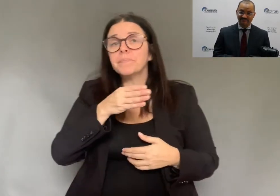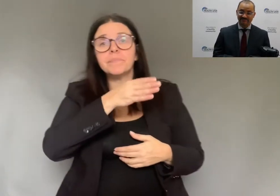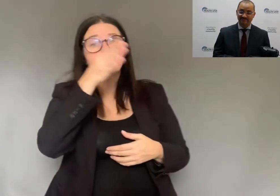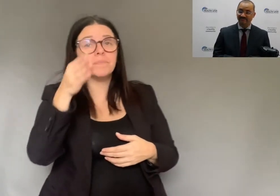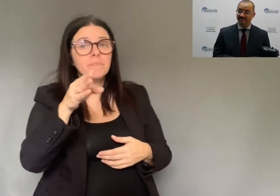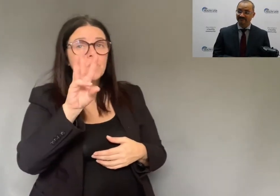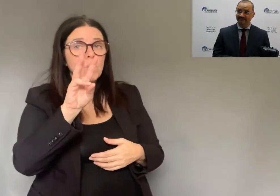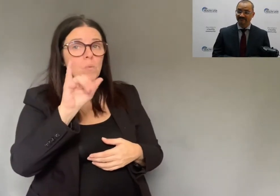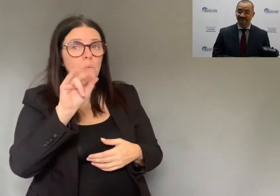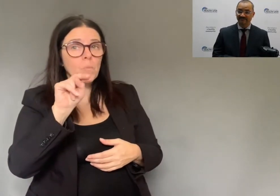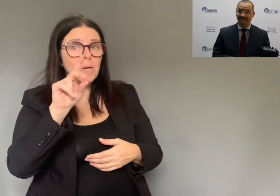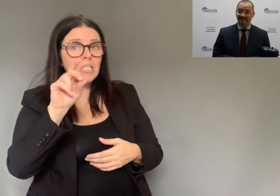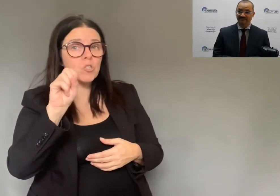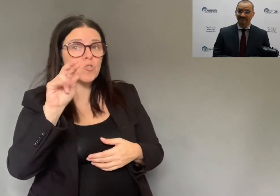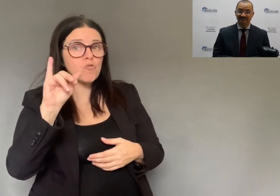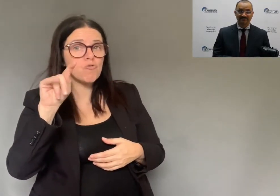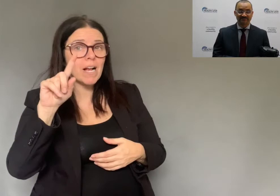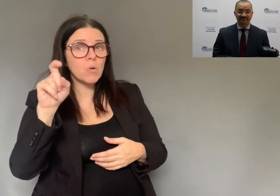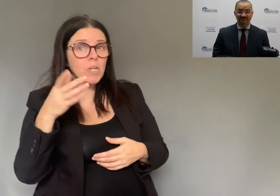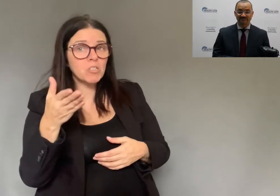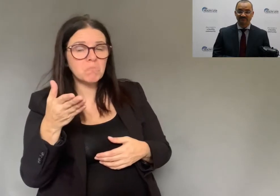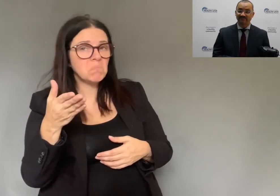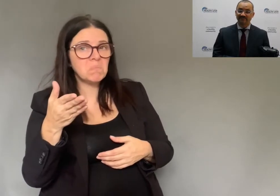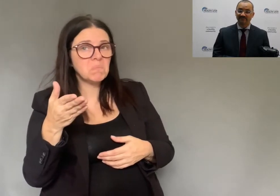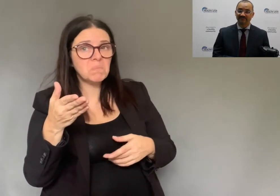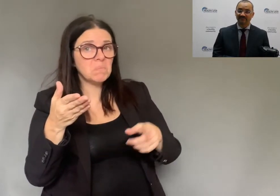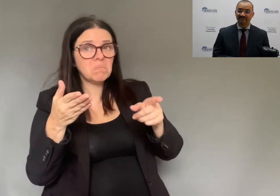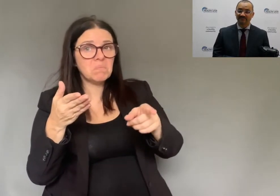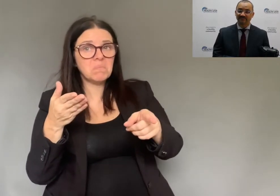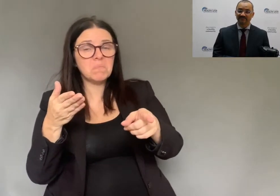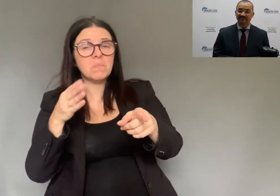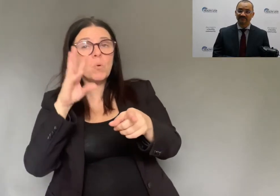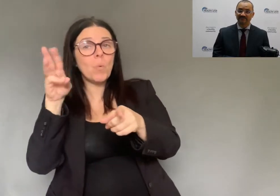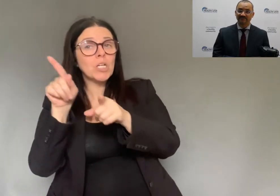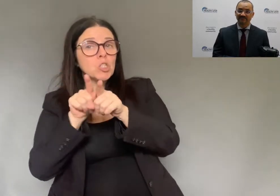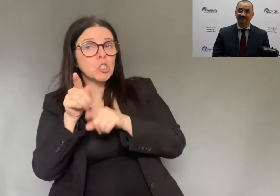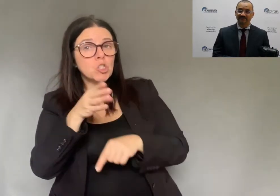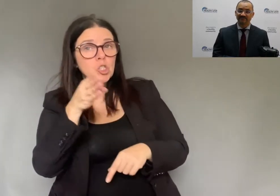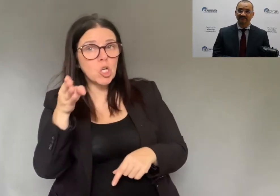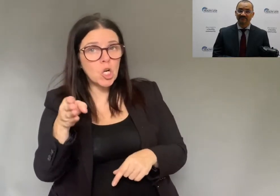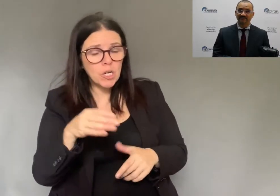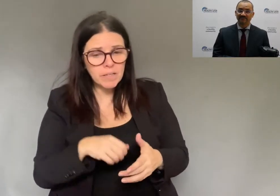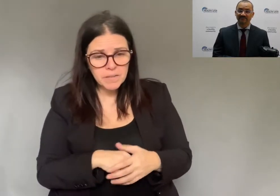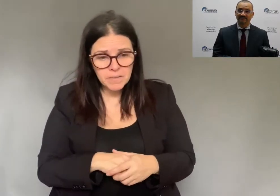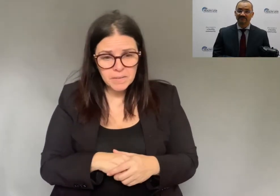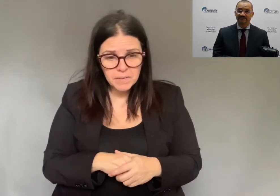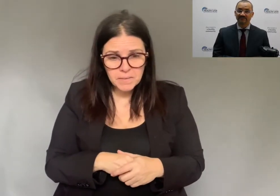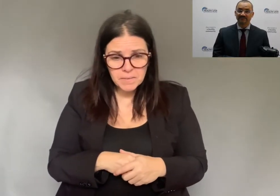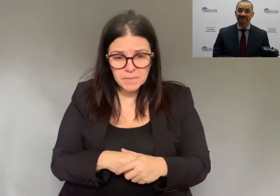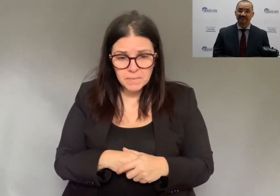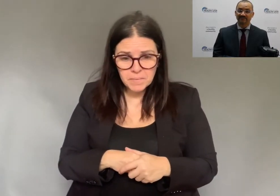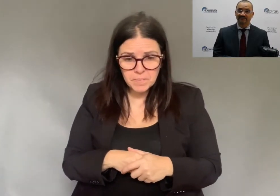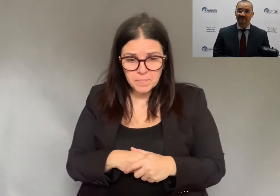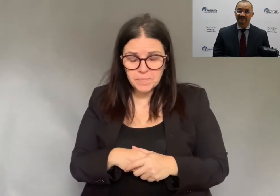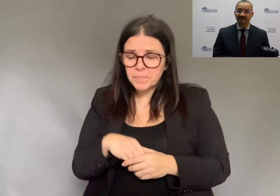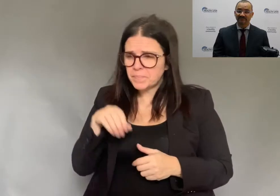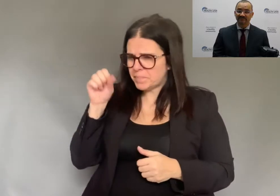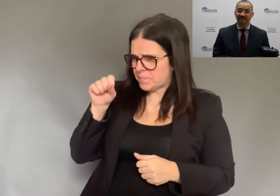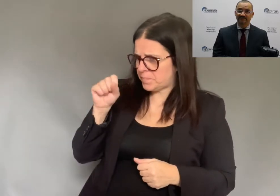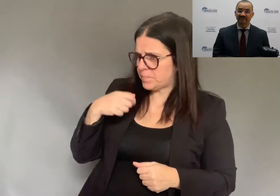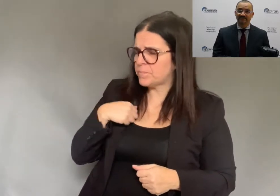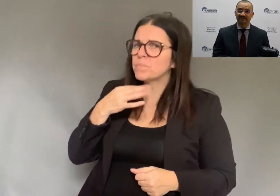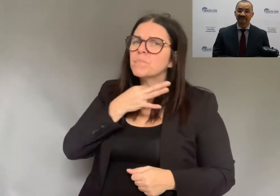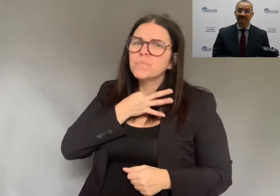thanks. Windsor Star? Yes, are you still encouraging staff members of long-term care and retirement homes